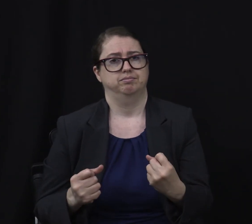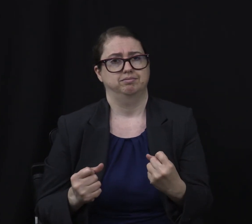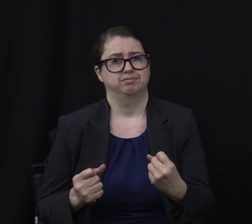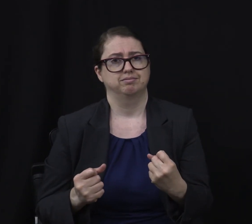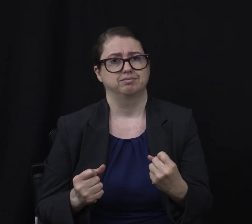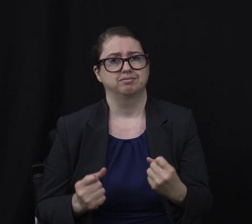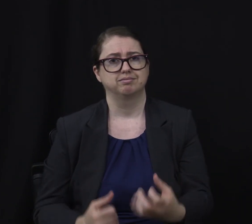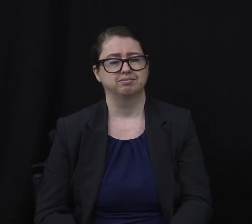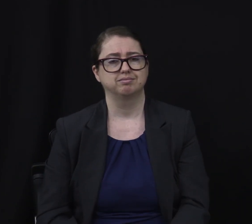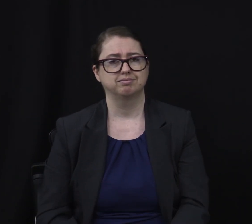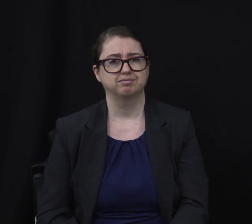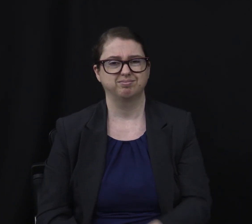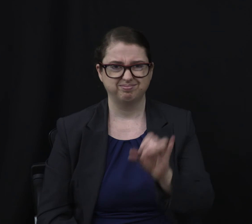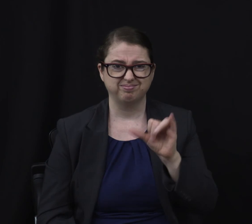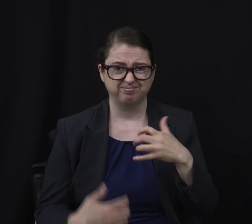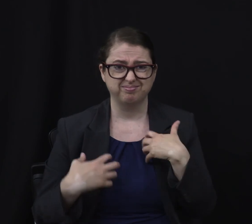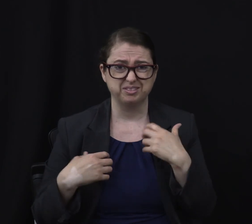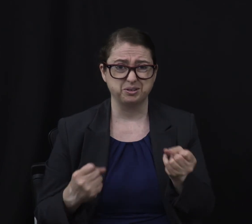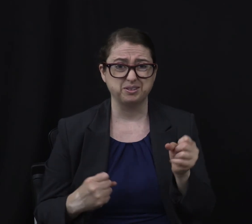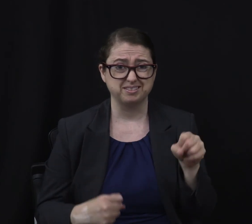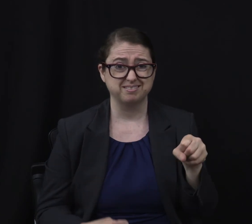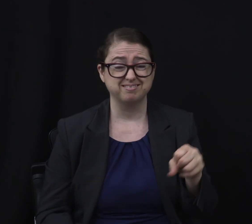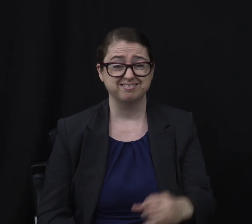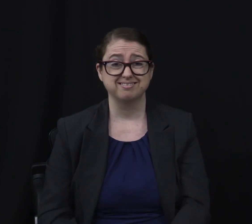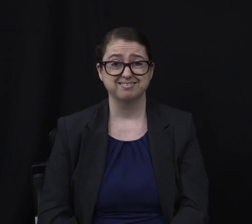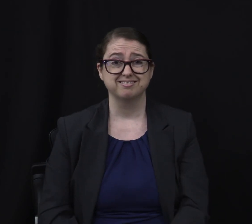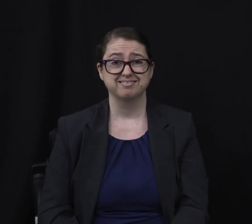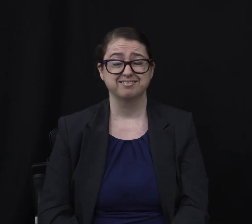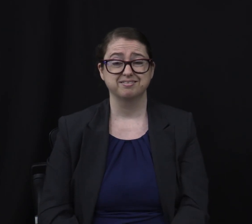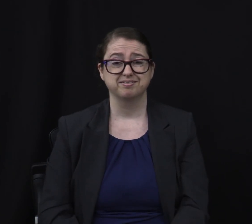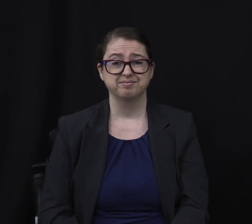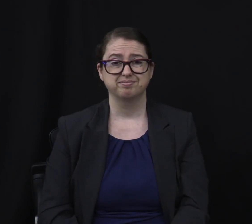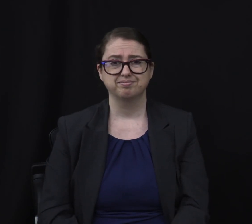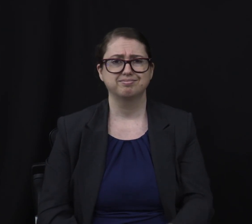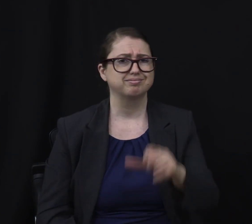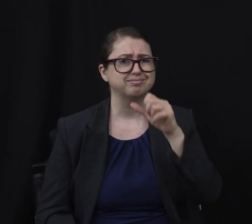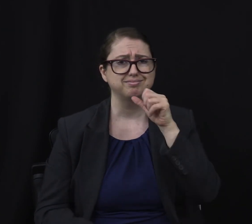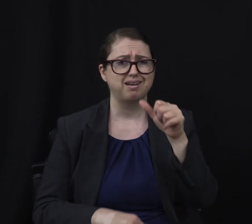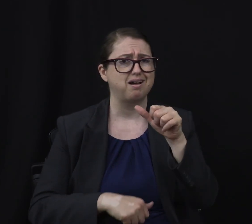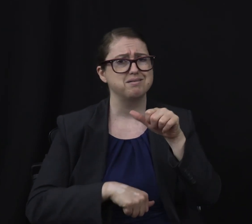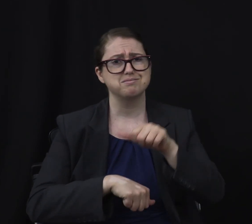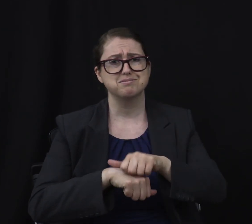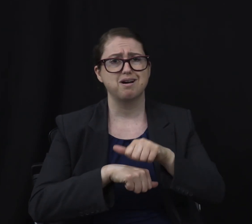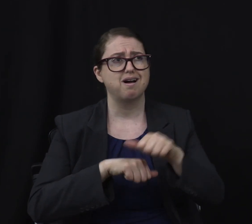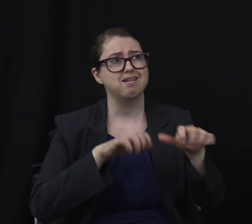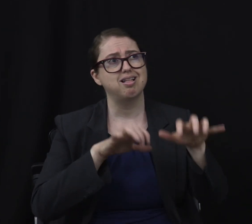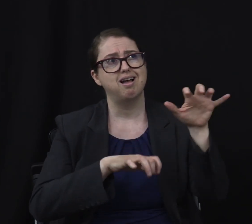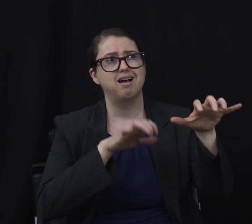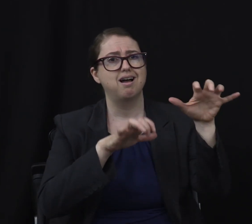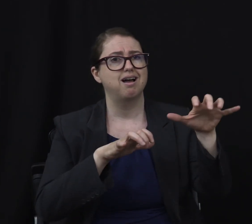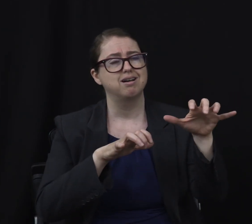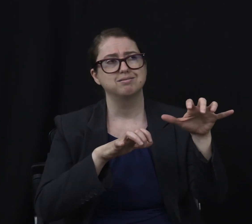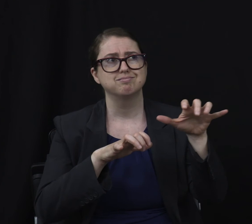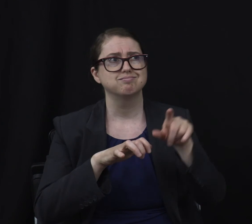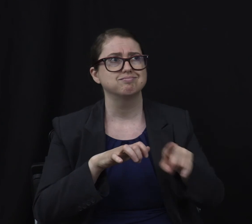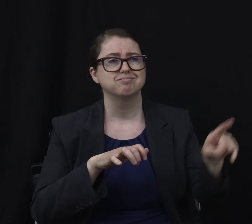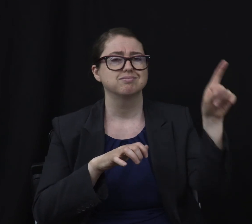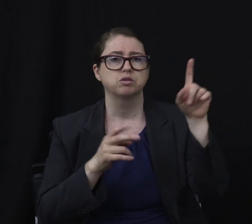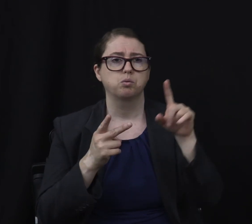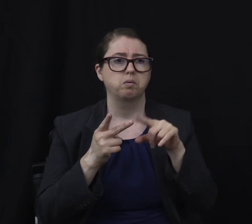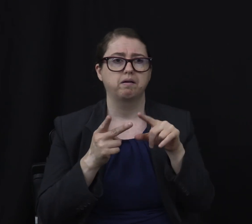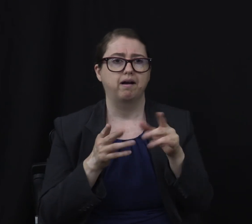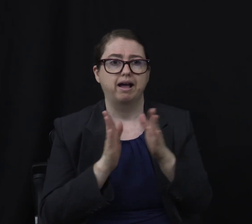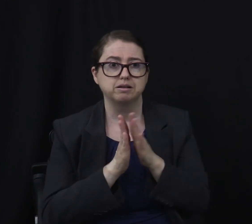This is courage. It's not that rock climbing is courage, or asking a girl out on a date is courage.